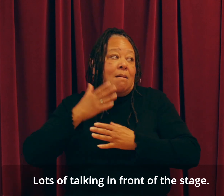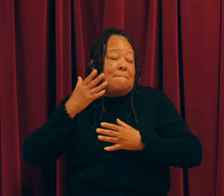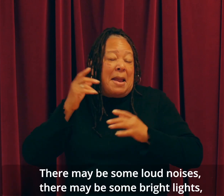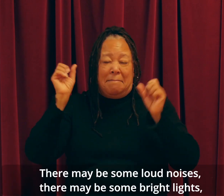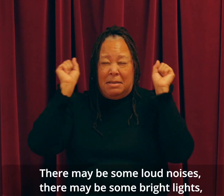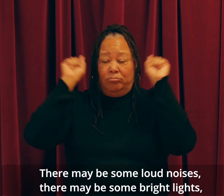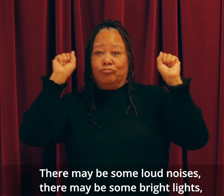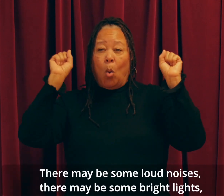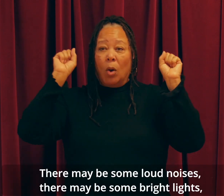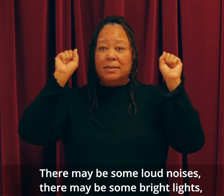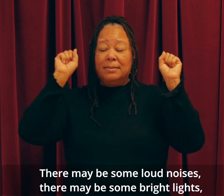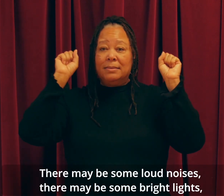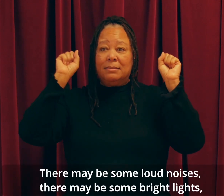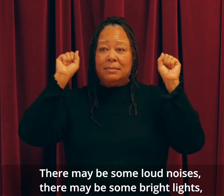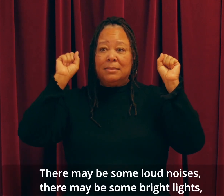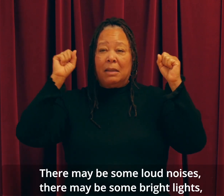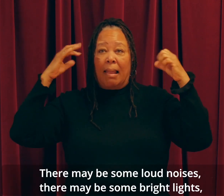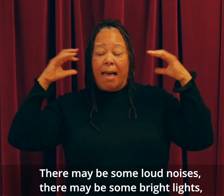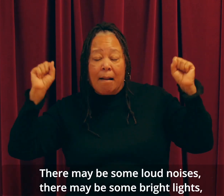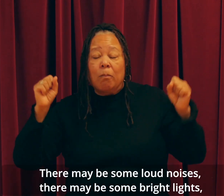There may be some loud noises, and there may be some bright lights.